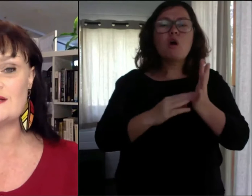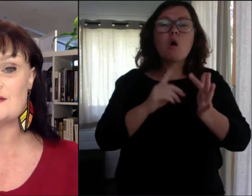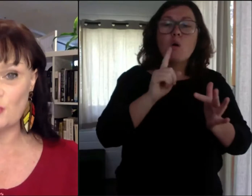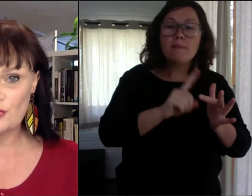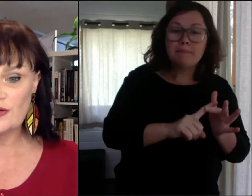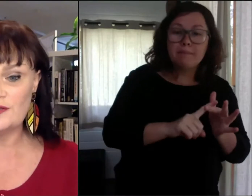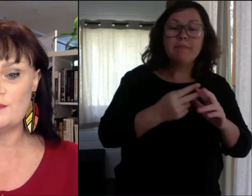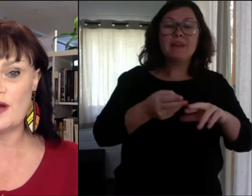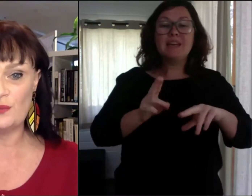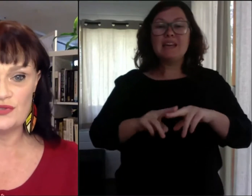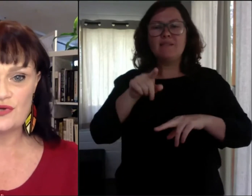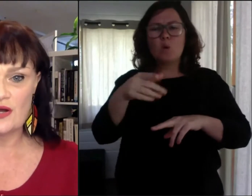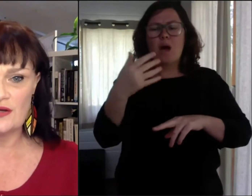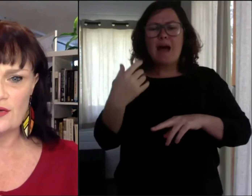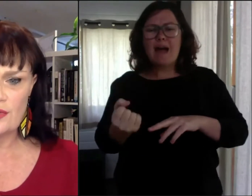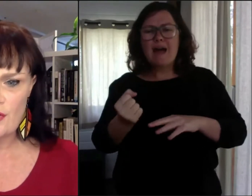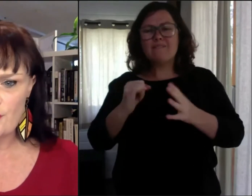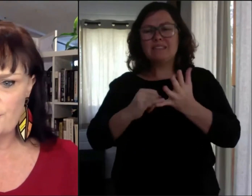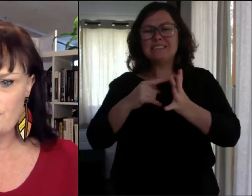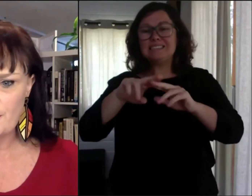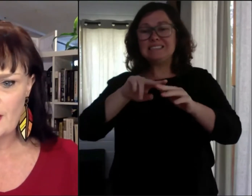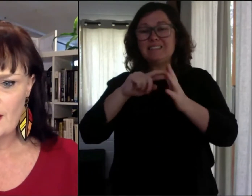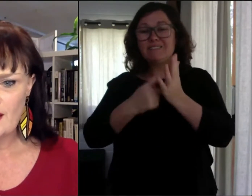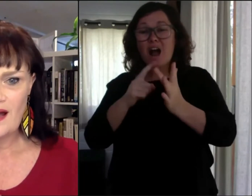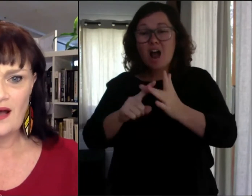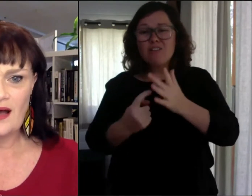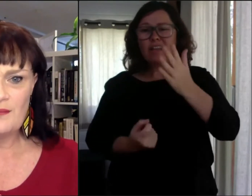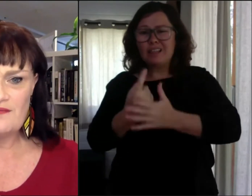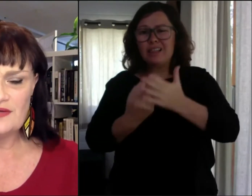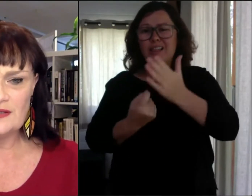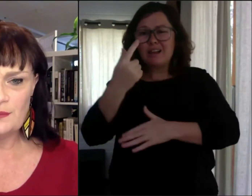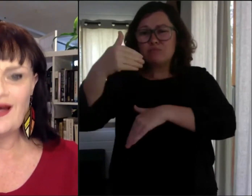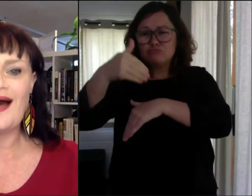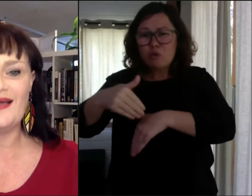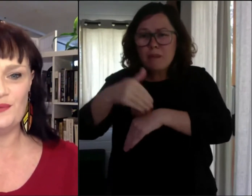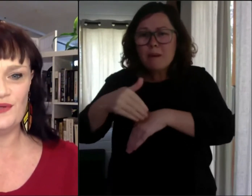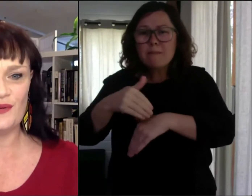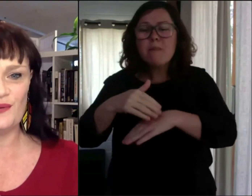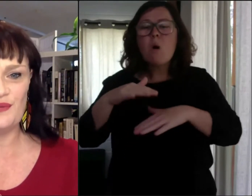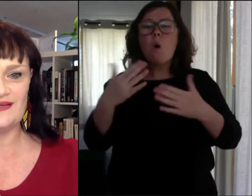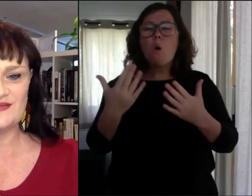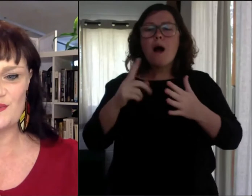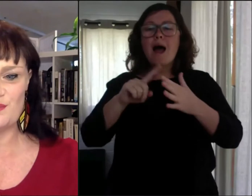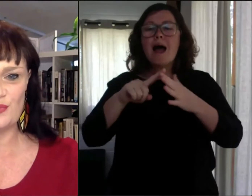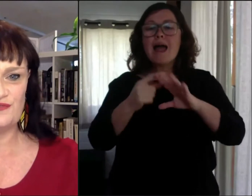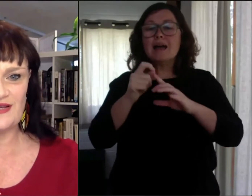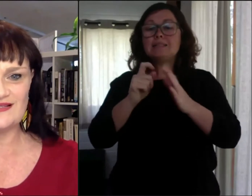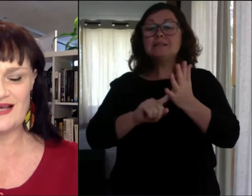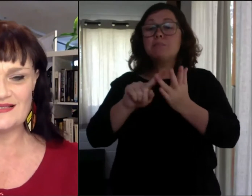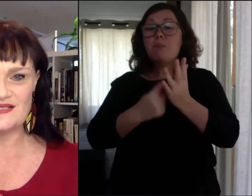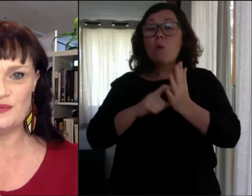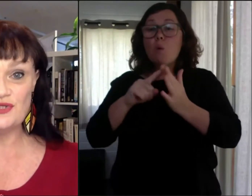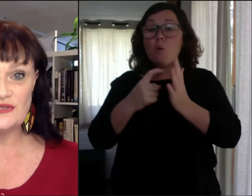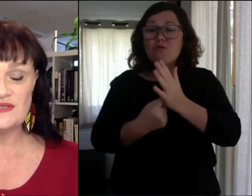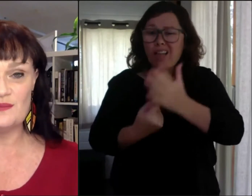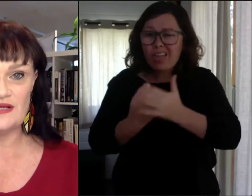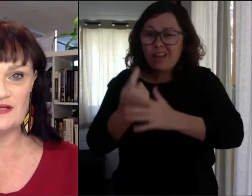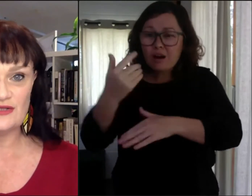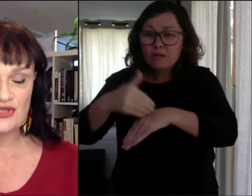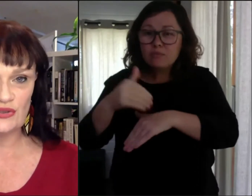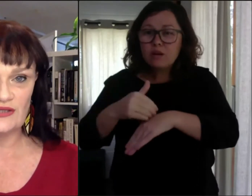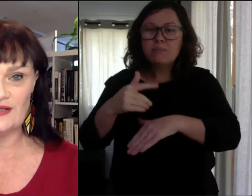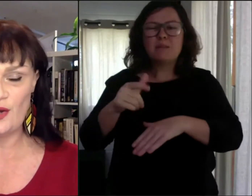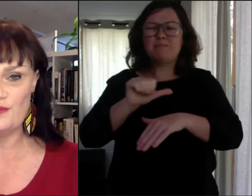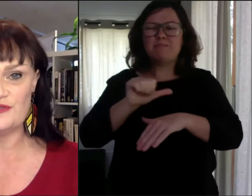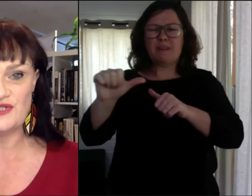Internet Explorer, you might want to try Chrome. I'm having a little bit, here we go, Amelia's on board, fantastic. We should see